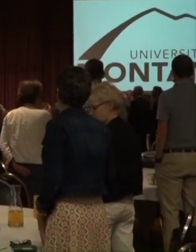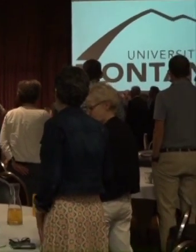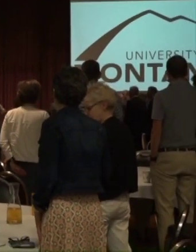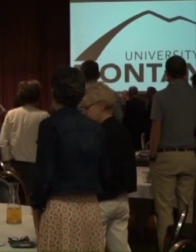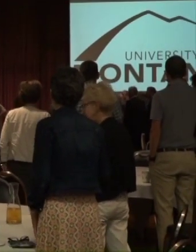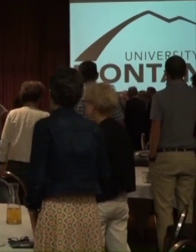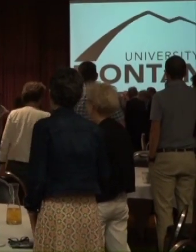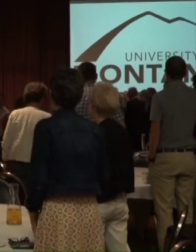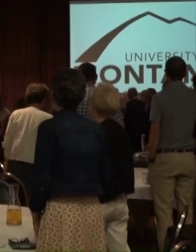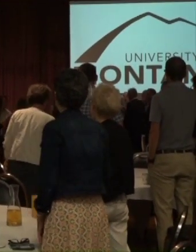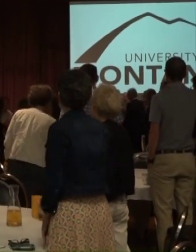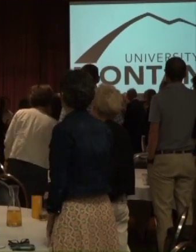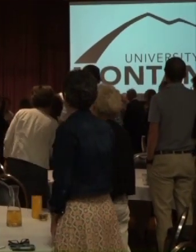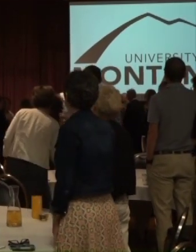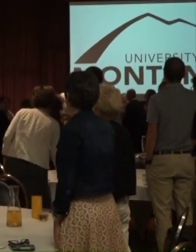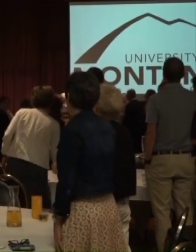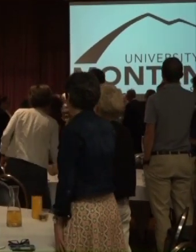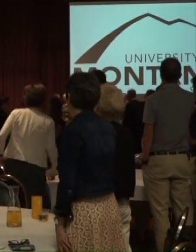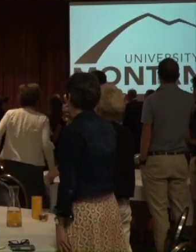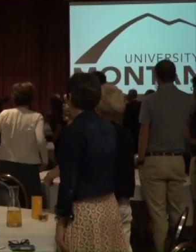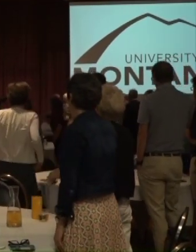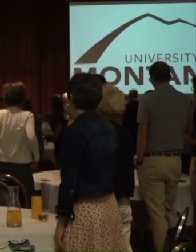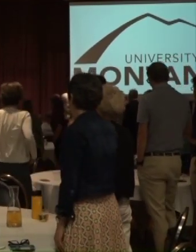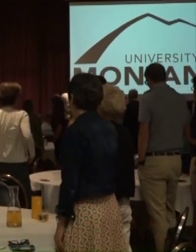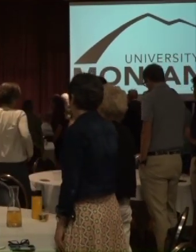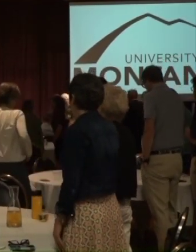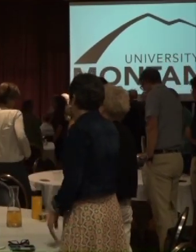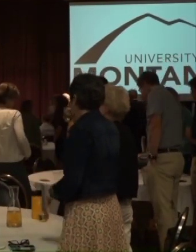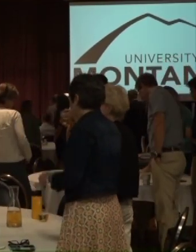you I'd meet you out in the hallway in a few minutes And I will